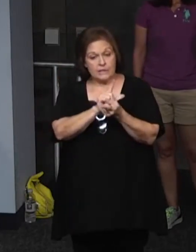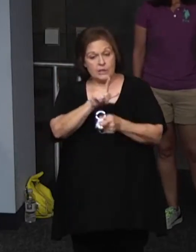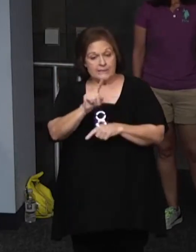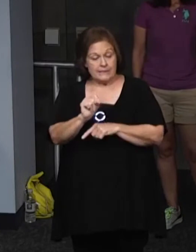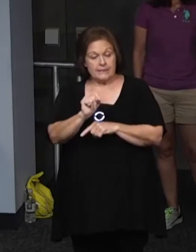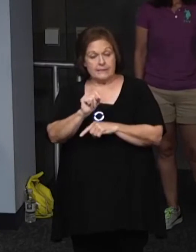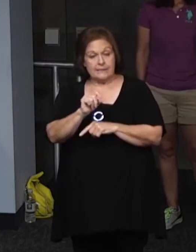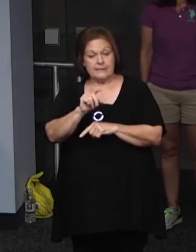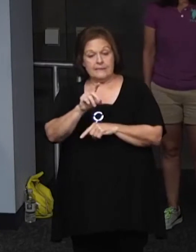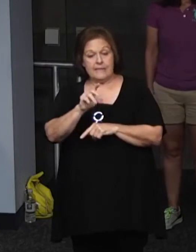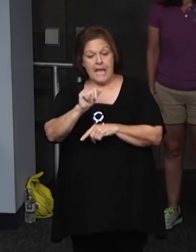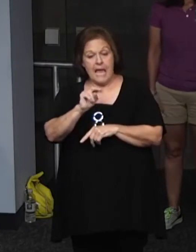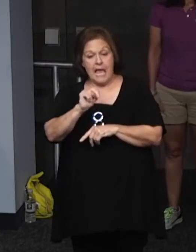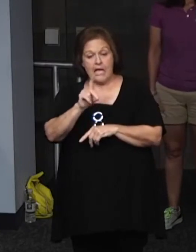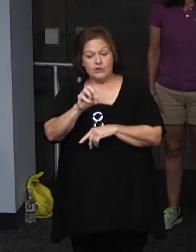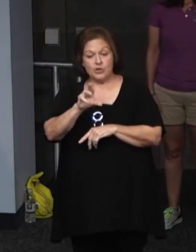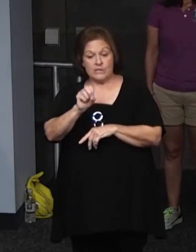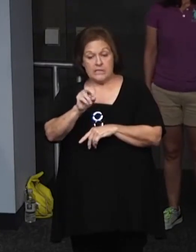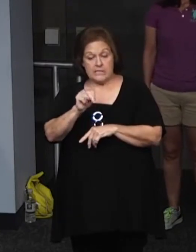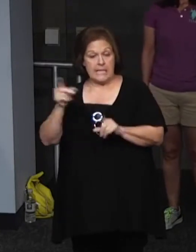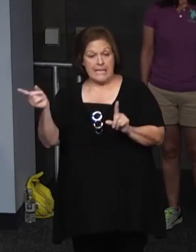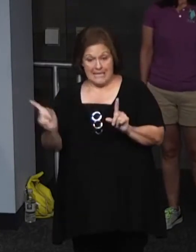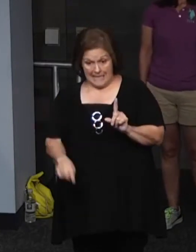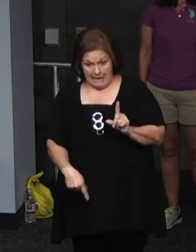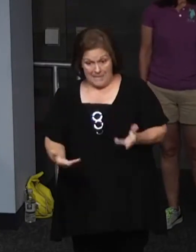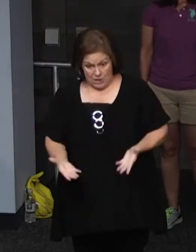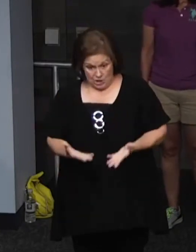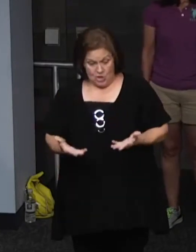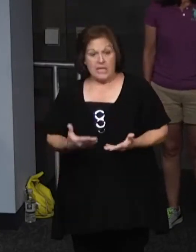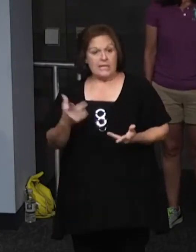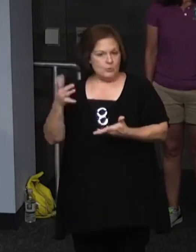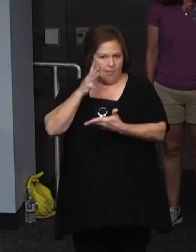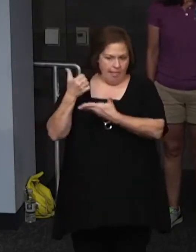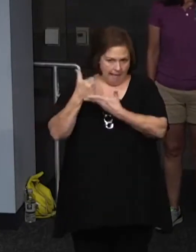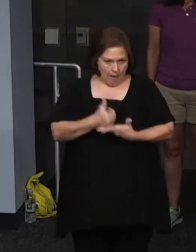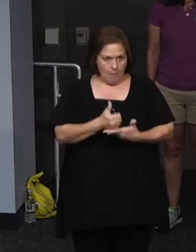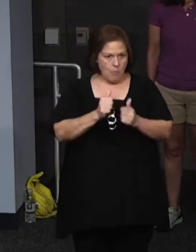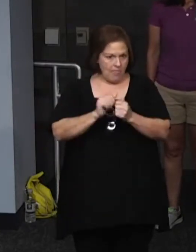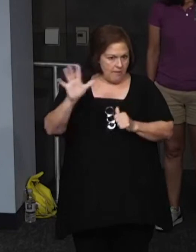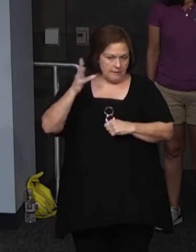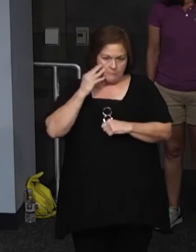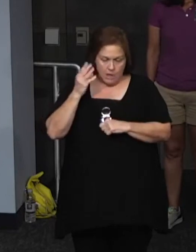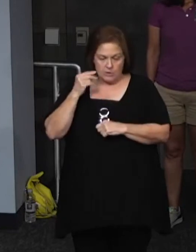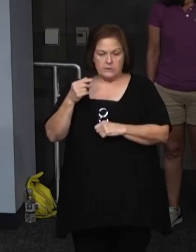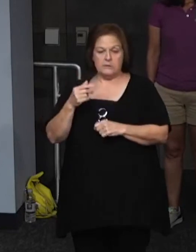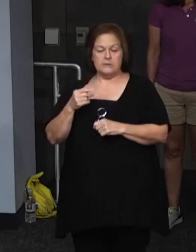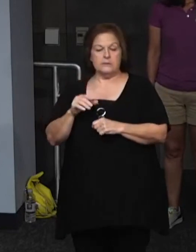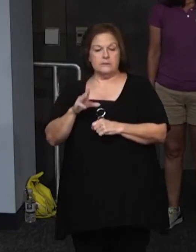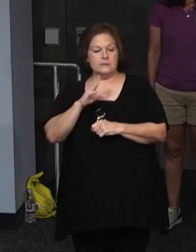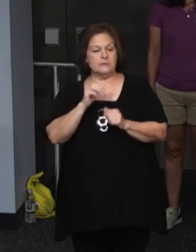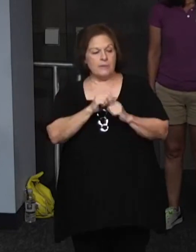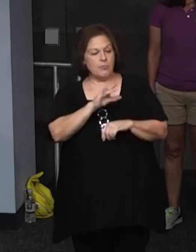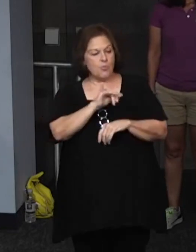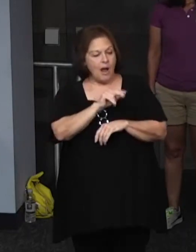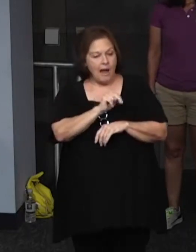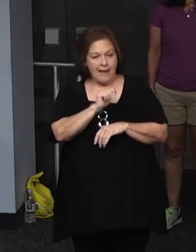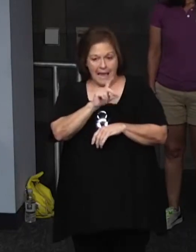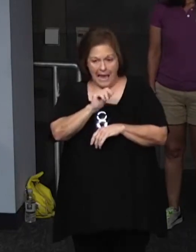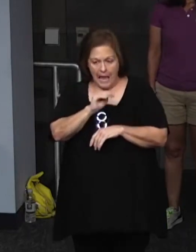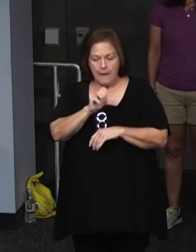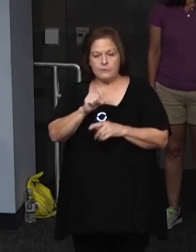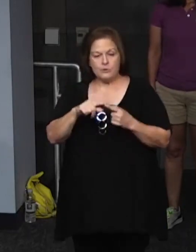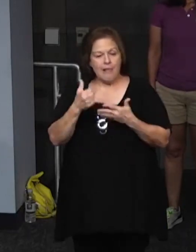Colonel David Anderson today. He arrived here. He's going to help us with his military expertise, help Brian Adams, our chief, get Grand